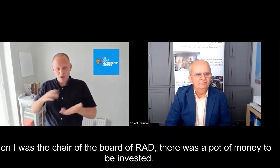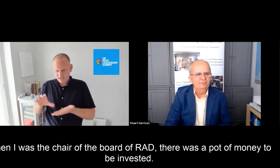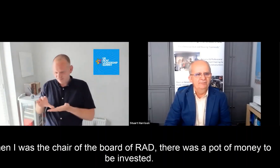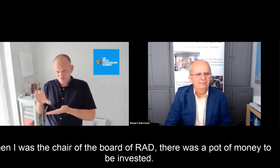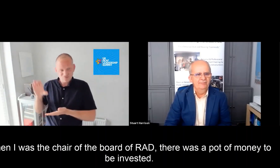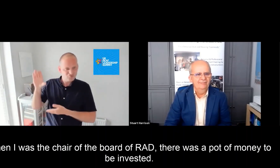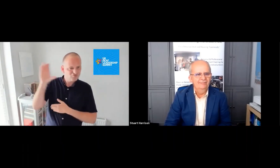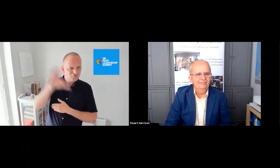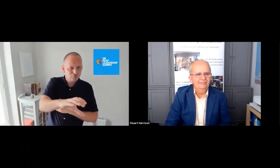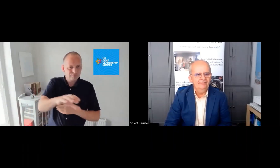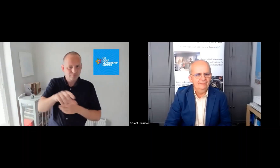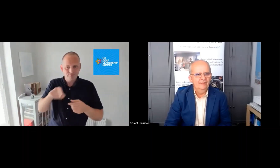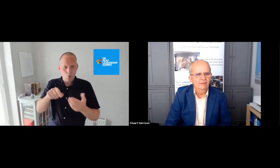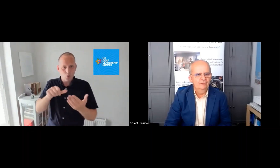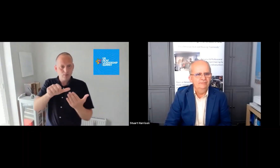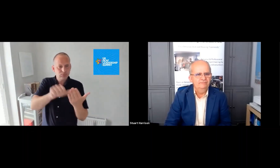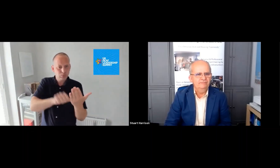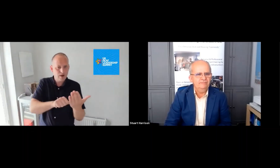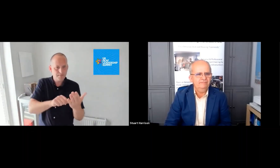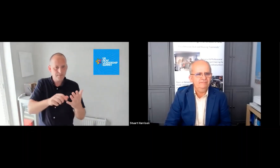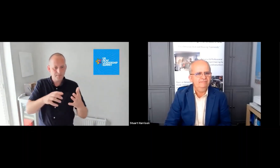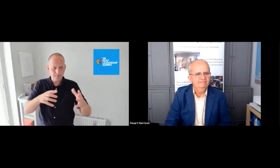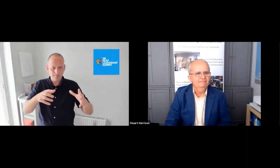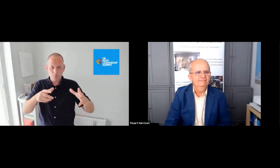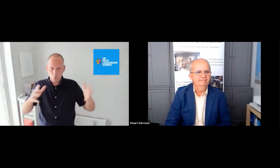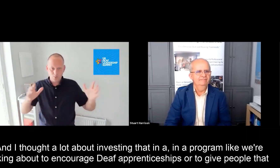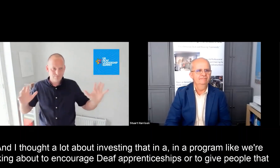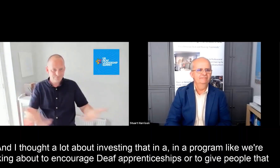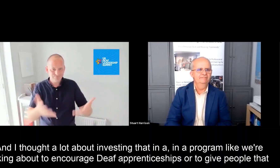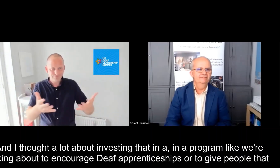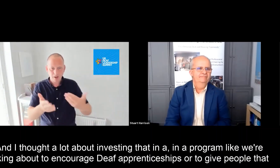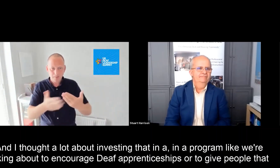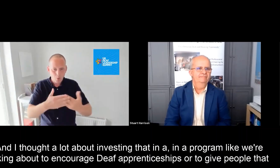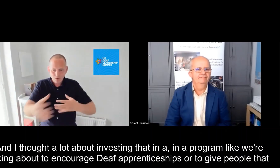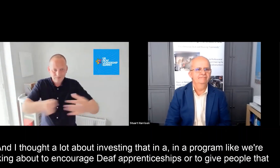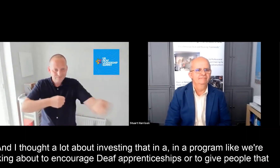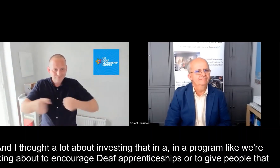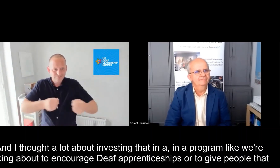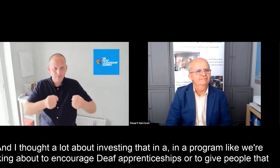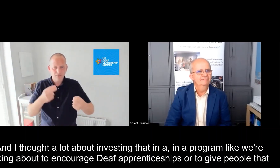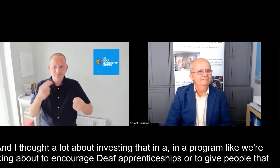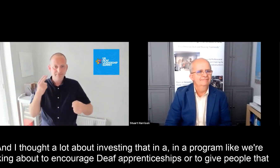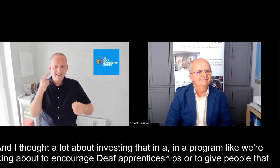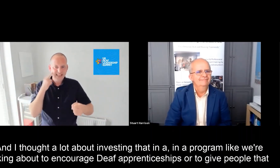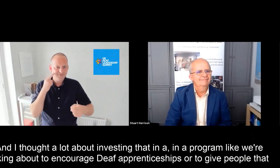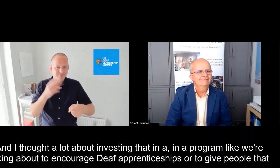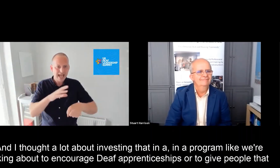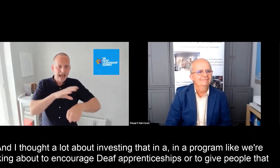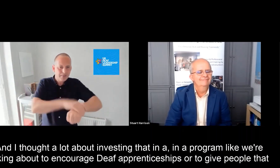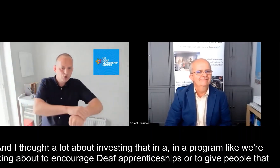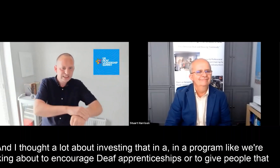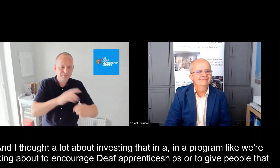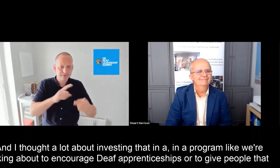invested. And I thought a lot about investing that in a program like we're talking about, to encourage